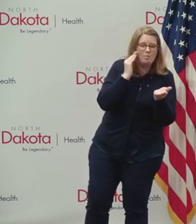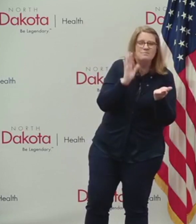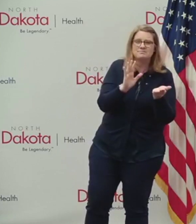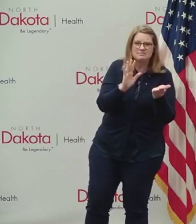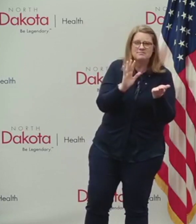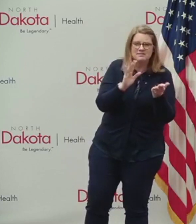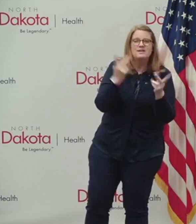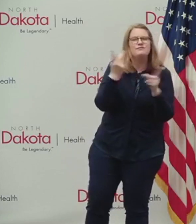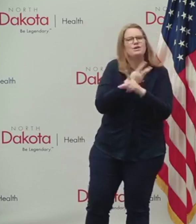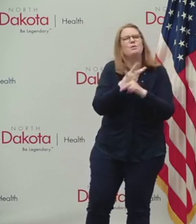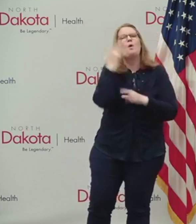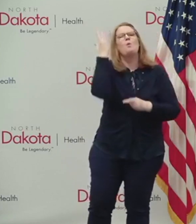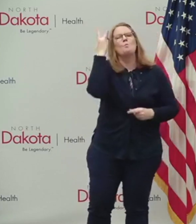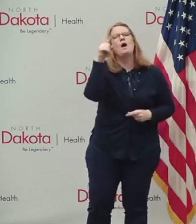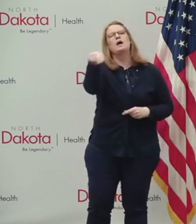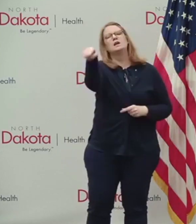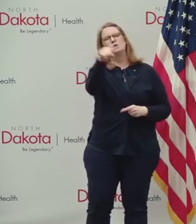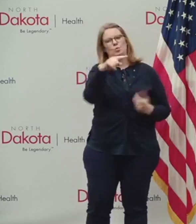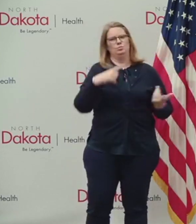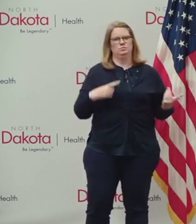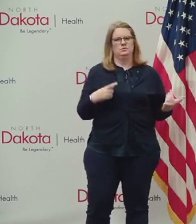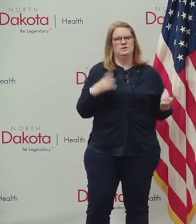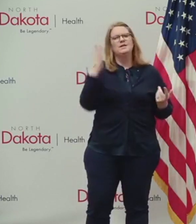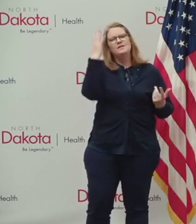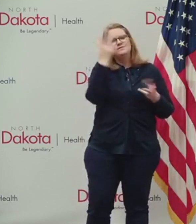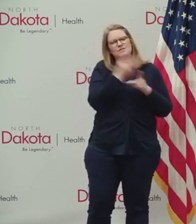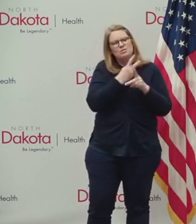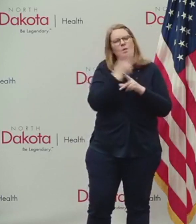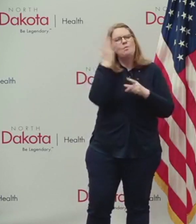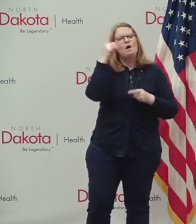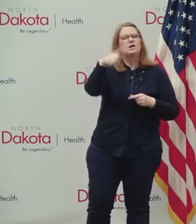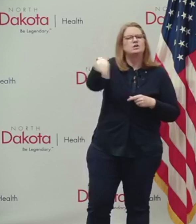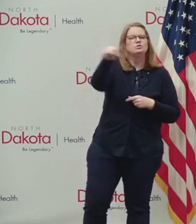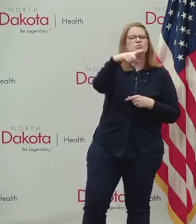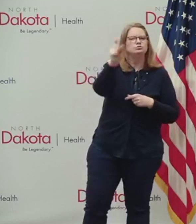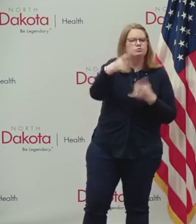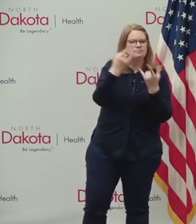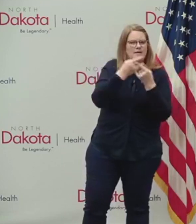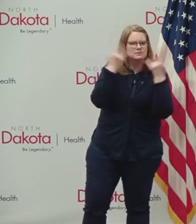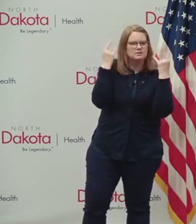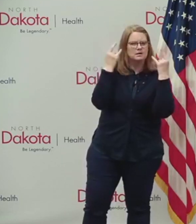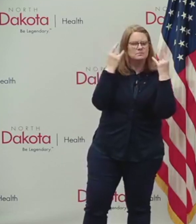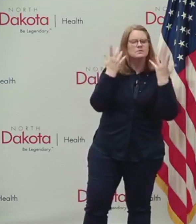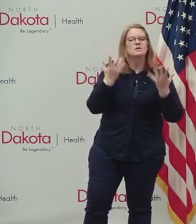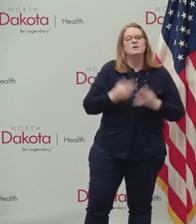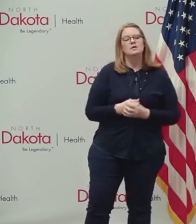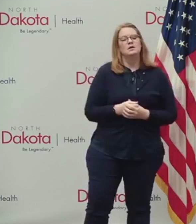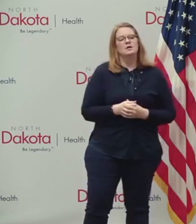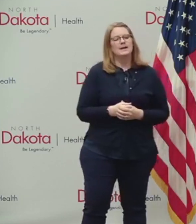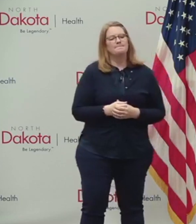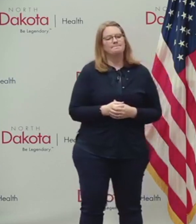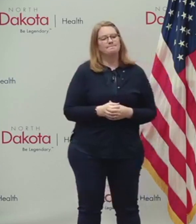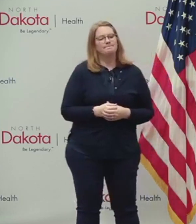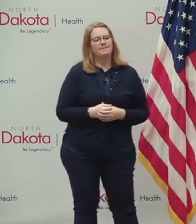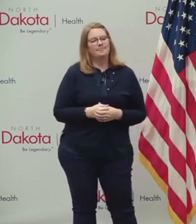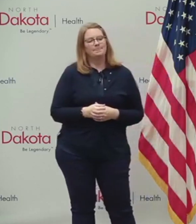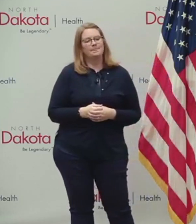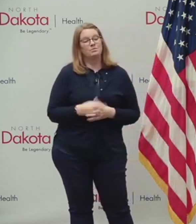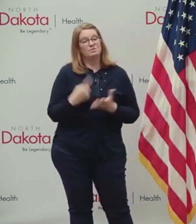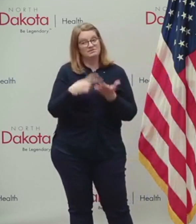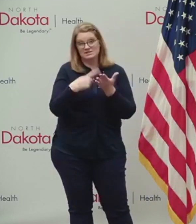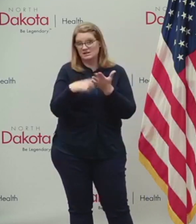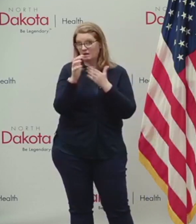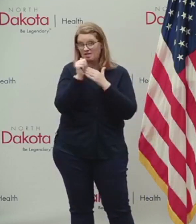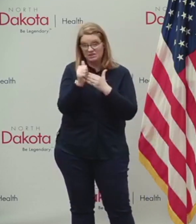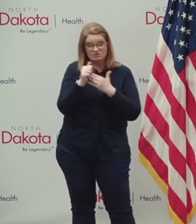find your why, find who you love, and find a reason to be part of the solution. But when we talk about leadership everywhere, we've